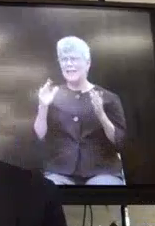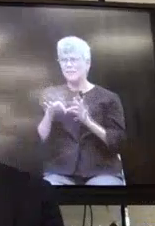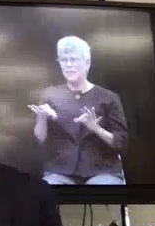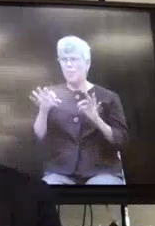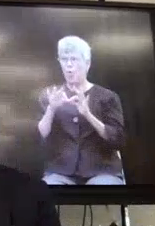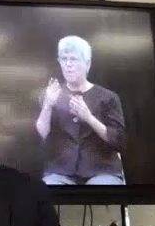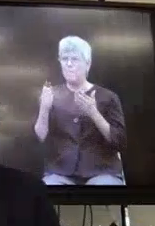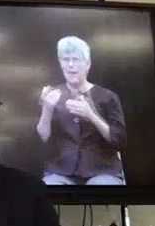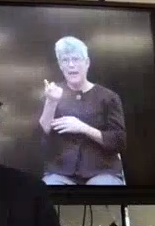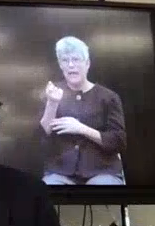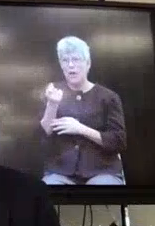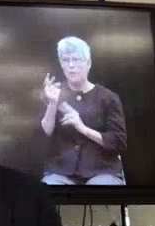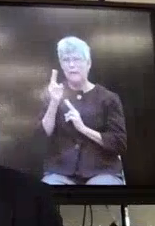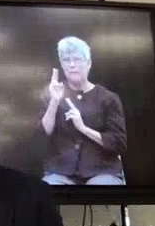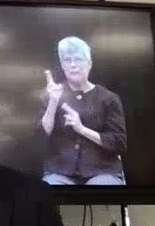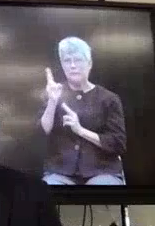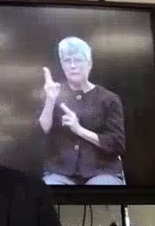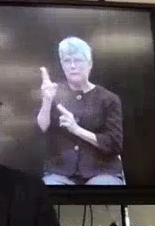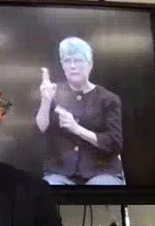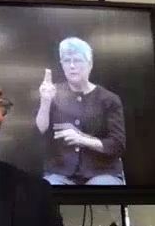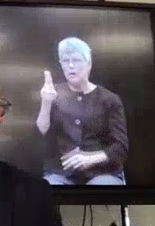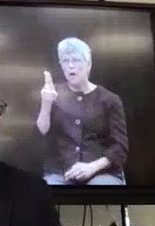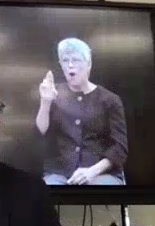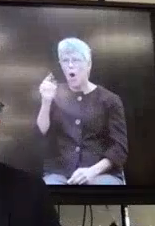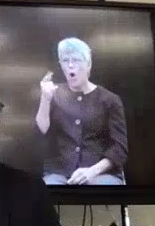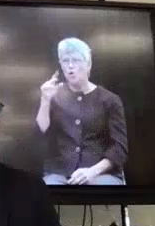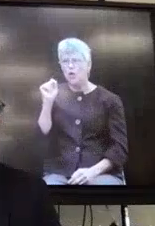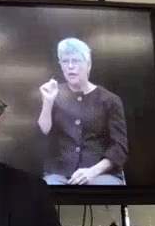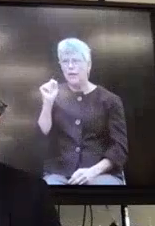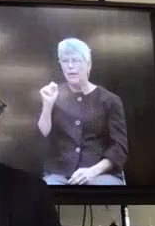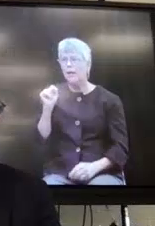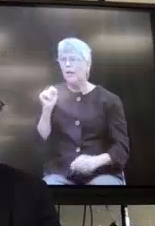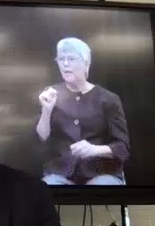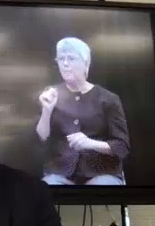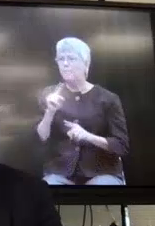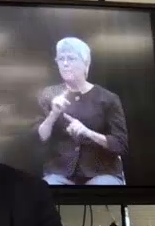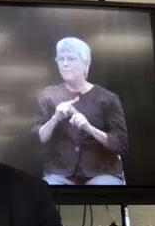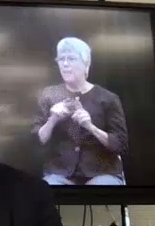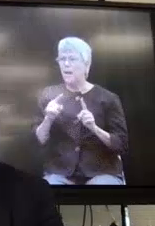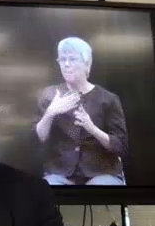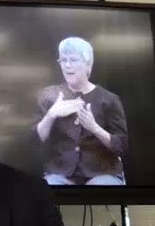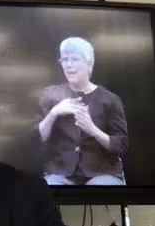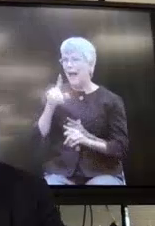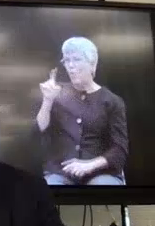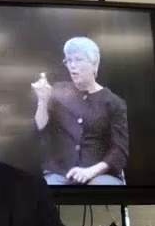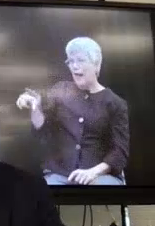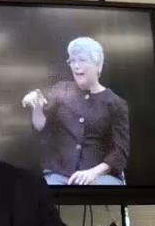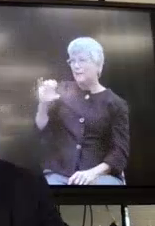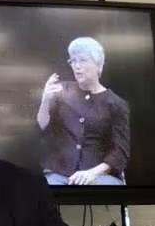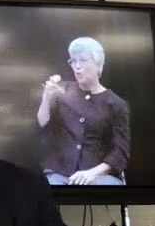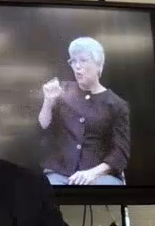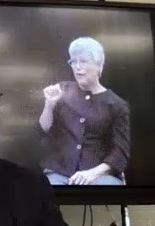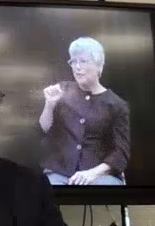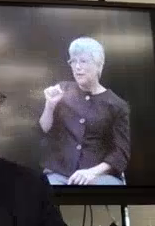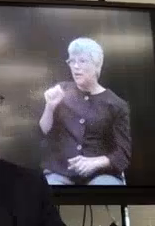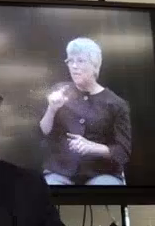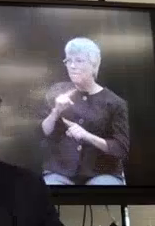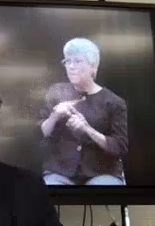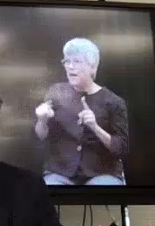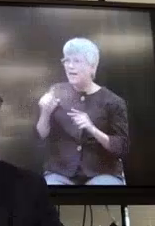urgent timing wise. I guess my question, maybe this is a question for you, Chris, I don't know. But when might that go to